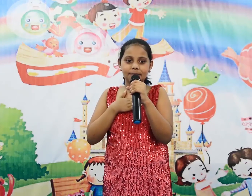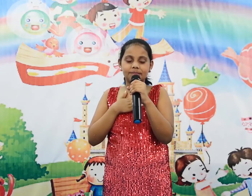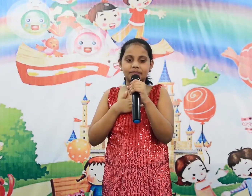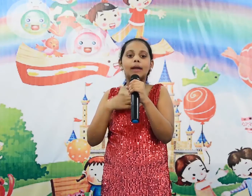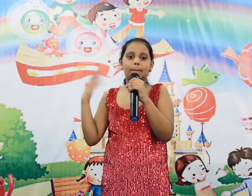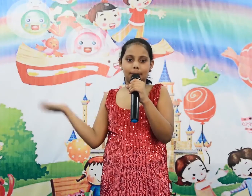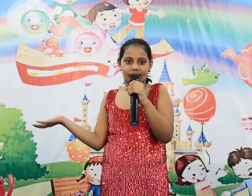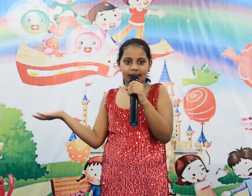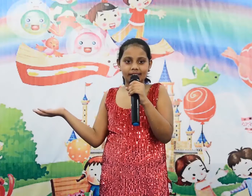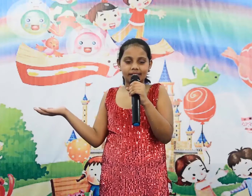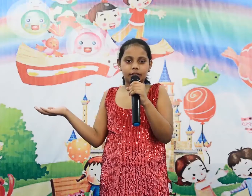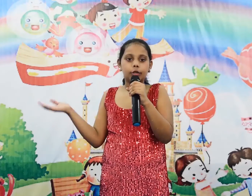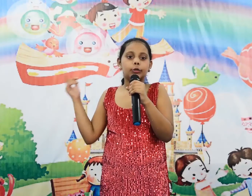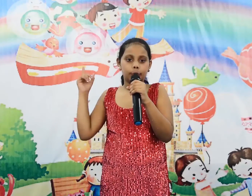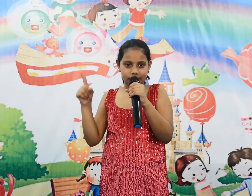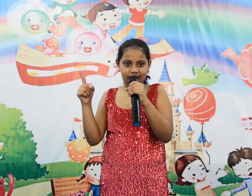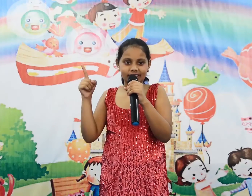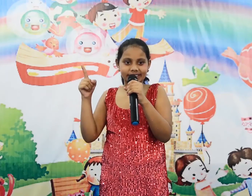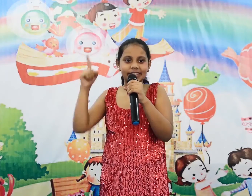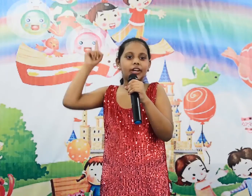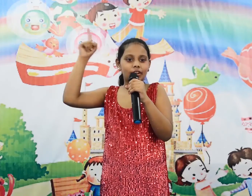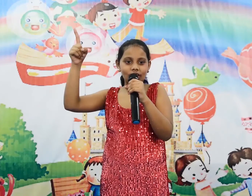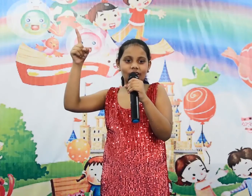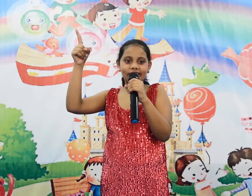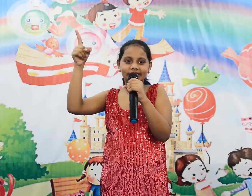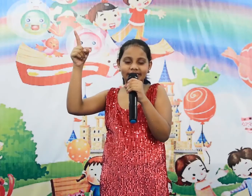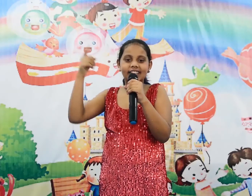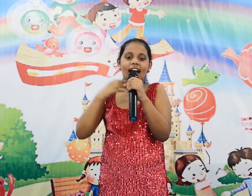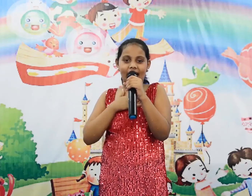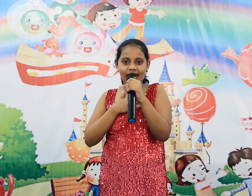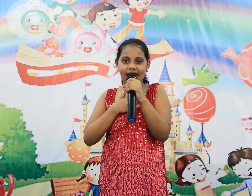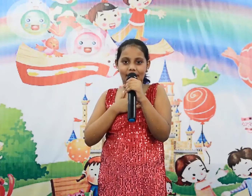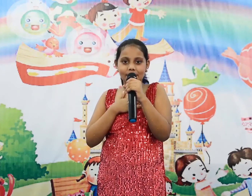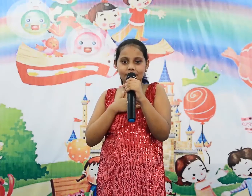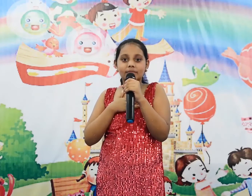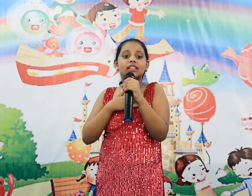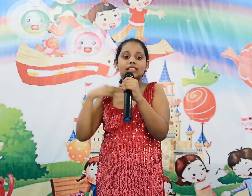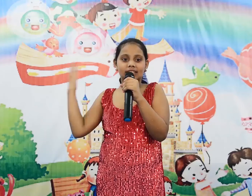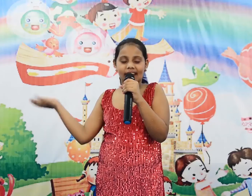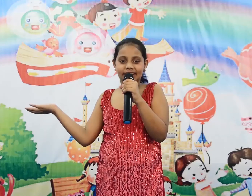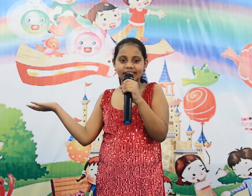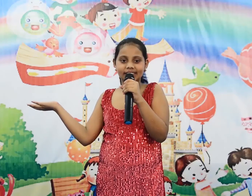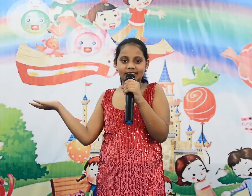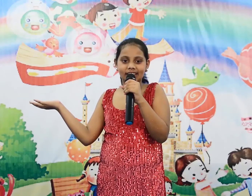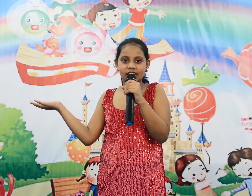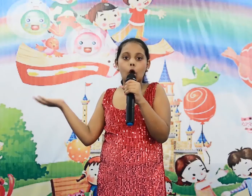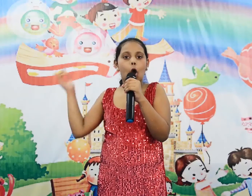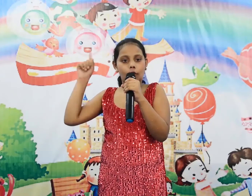am prepared to meet Lord. I am the